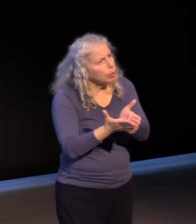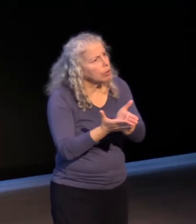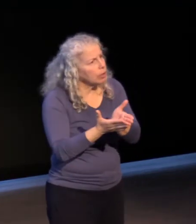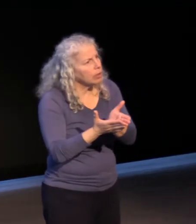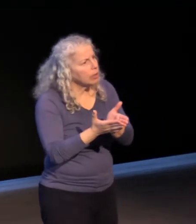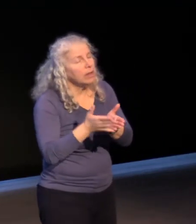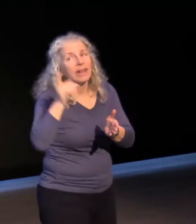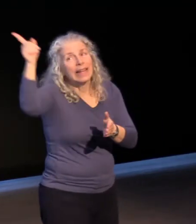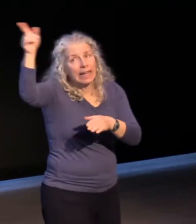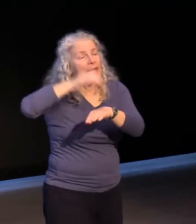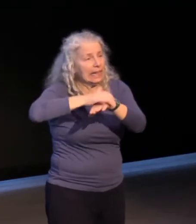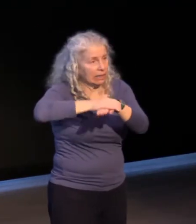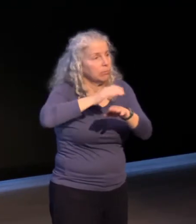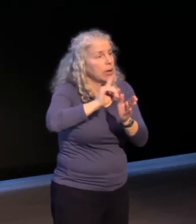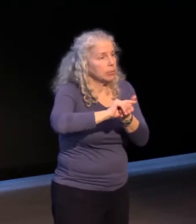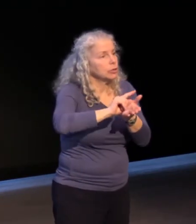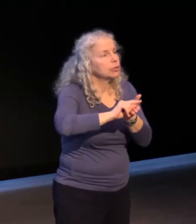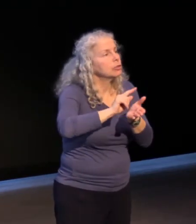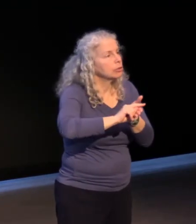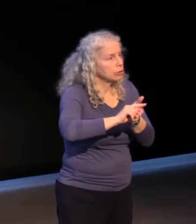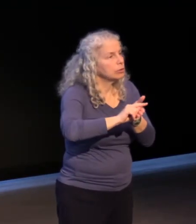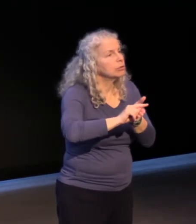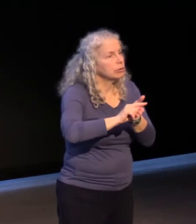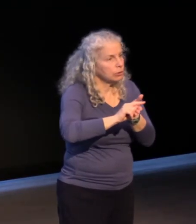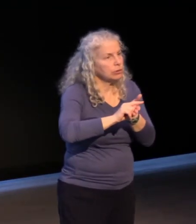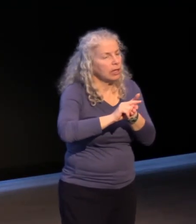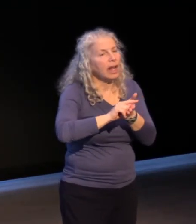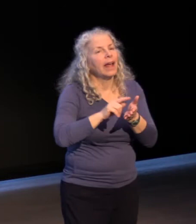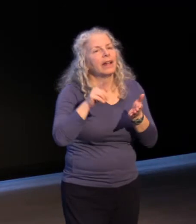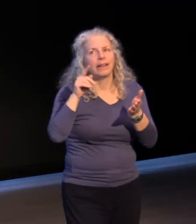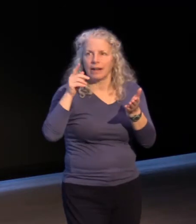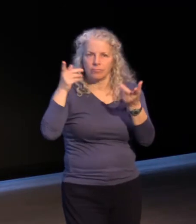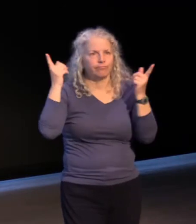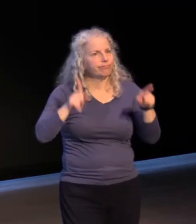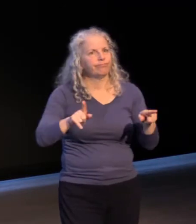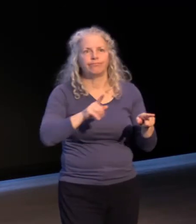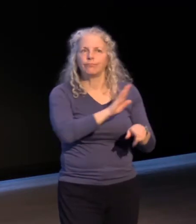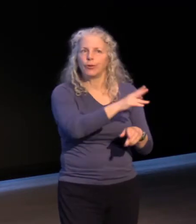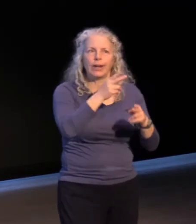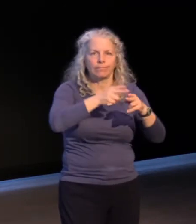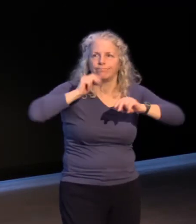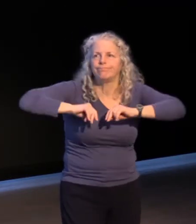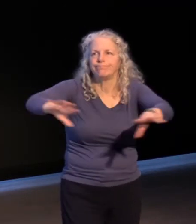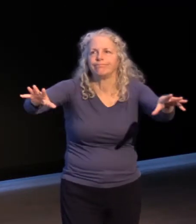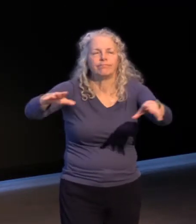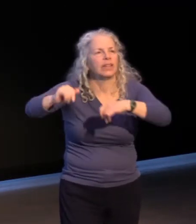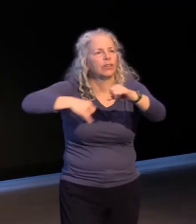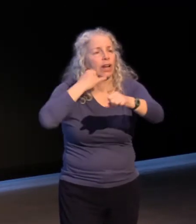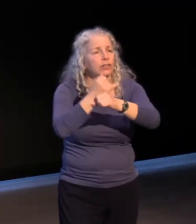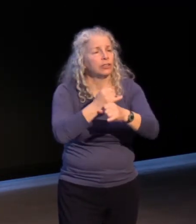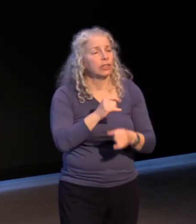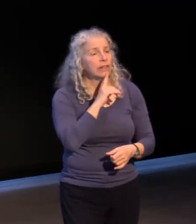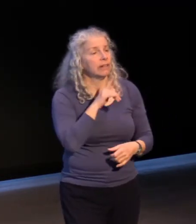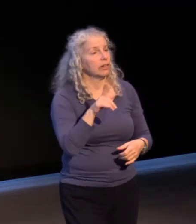published in England, garnering her international acclaim. By the age of 20,